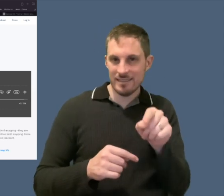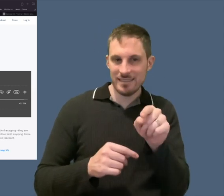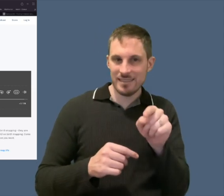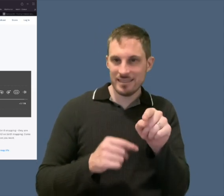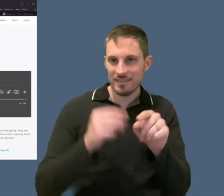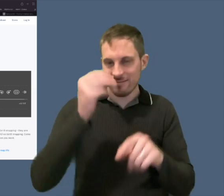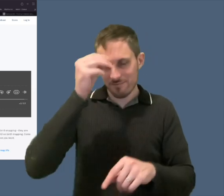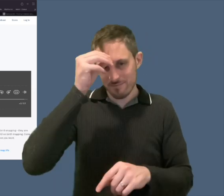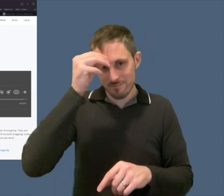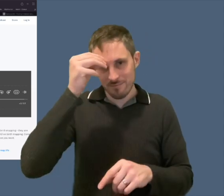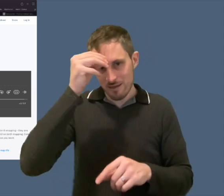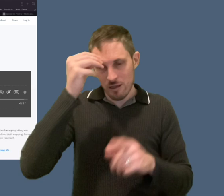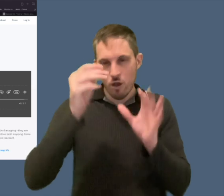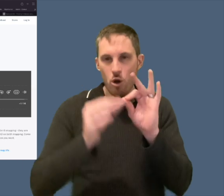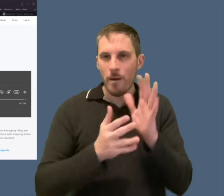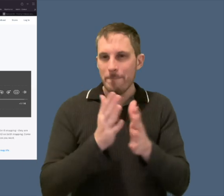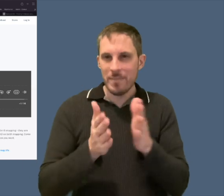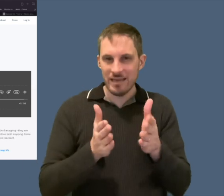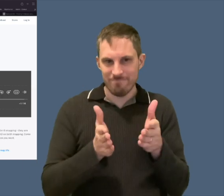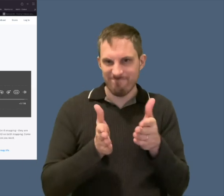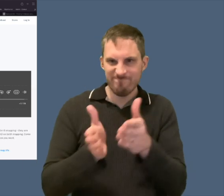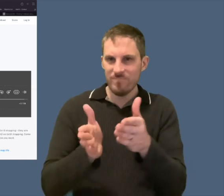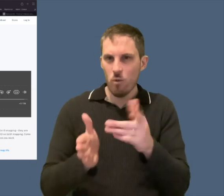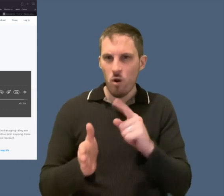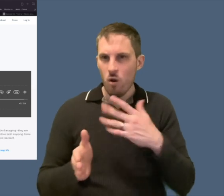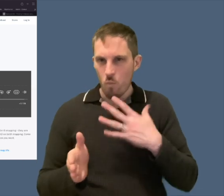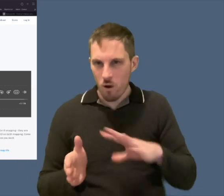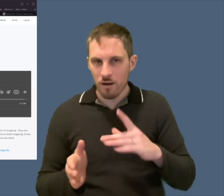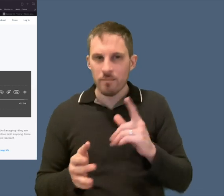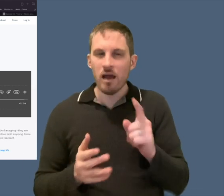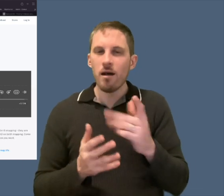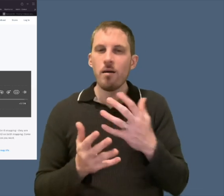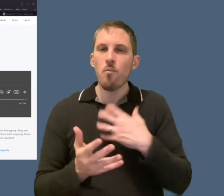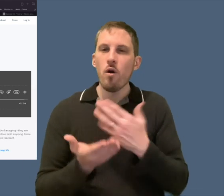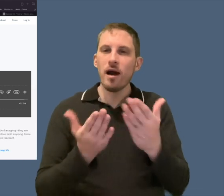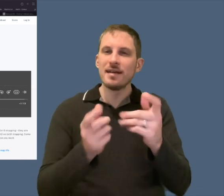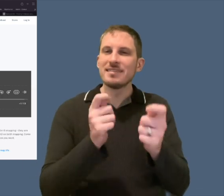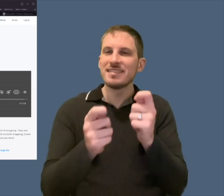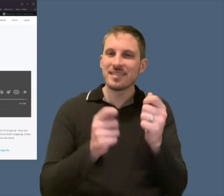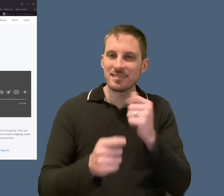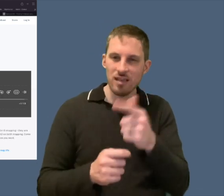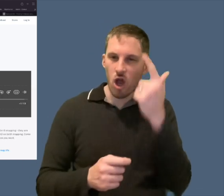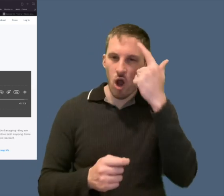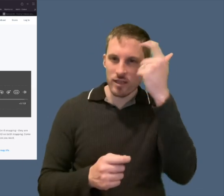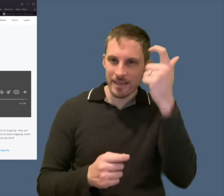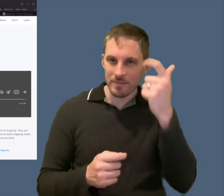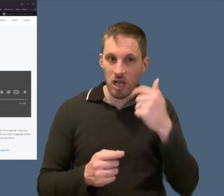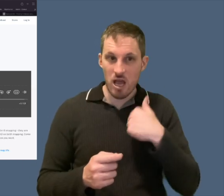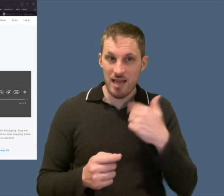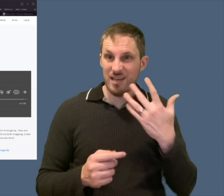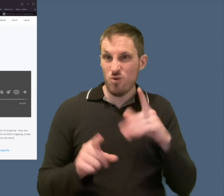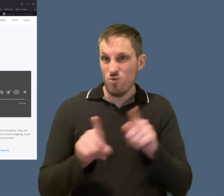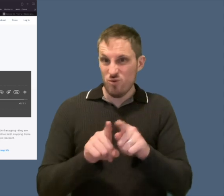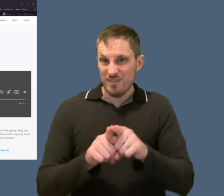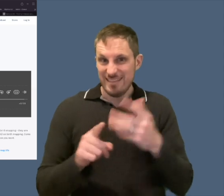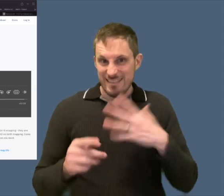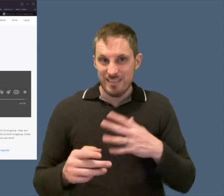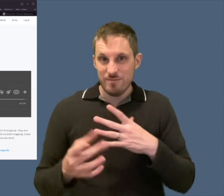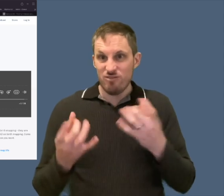and get the answer that you want. In trying to test this concept that I've come up with, I have to be prepared that I will not prove